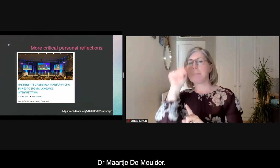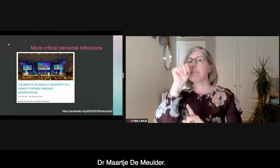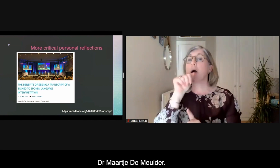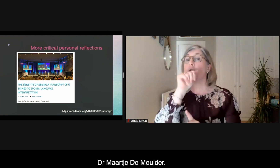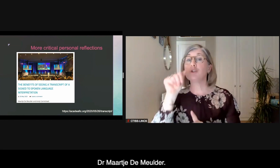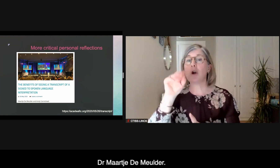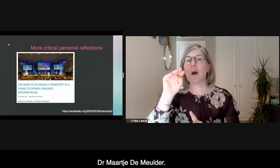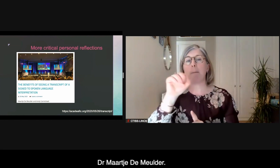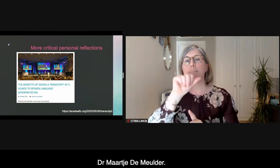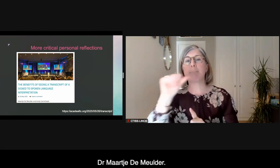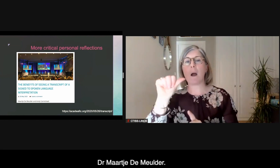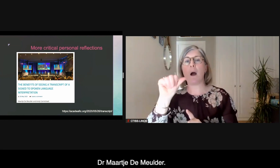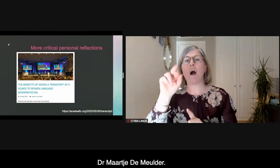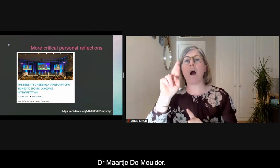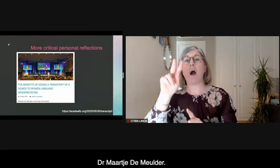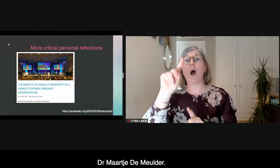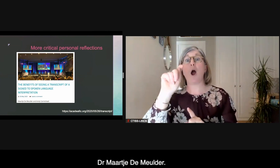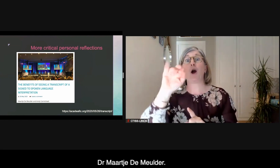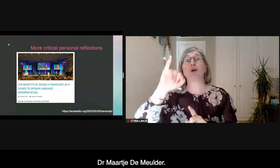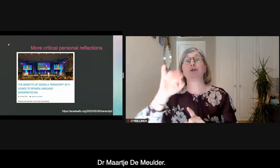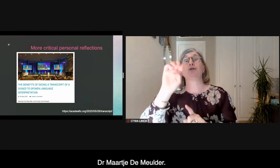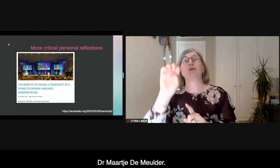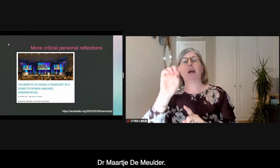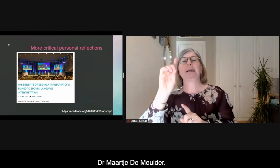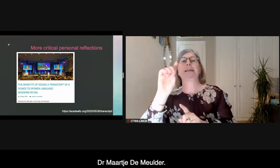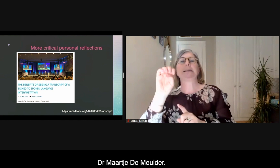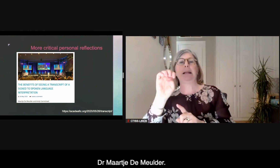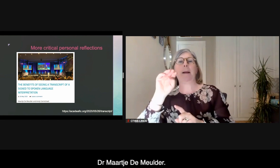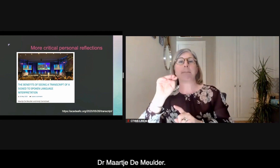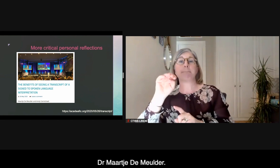Both wrote about their experience on working together.